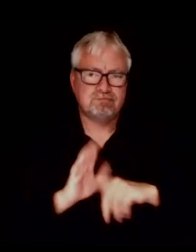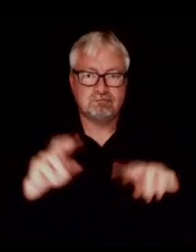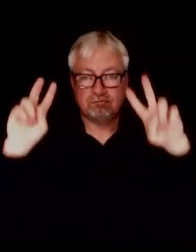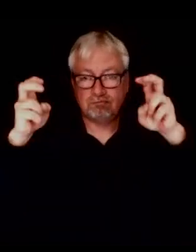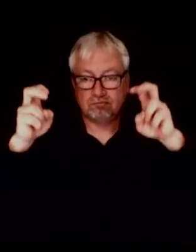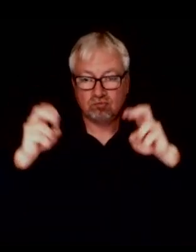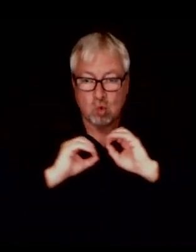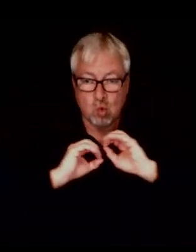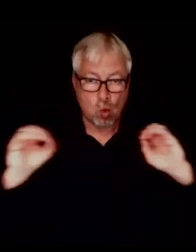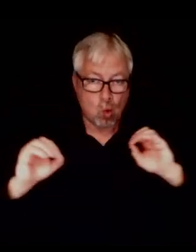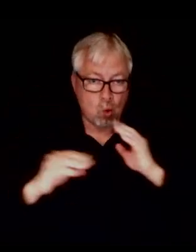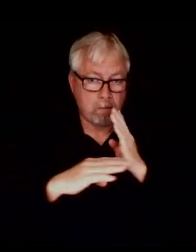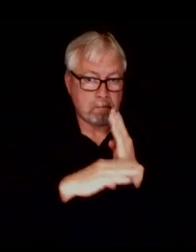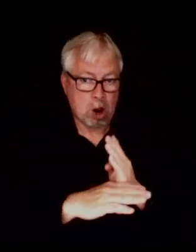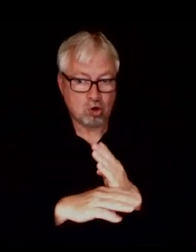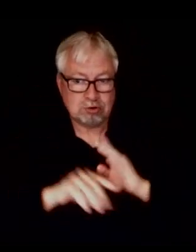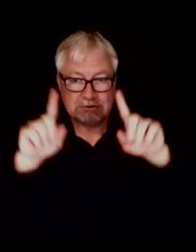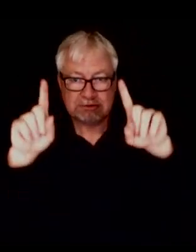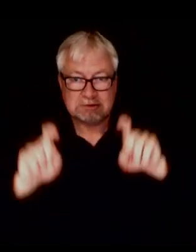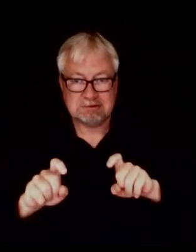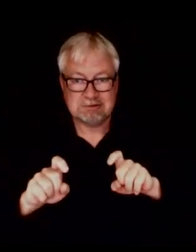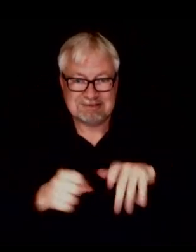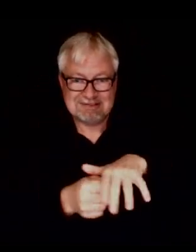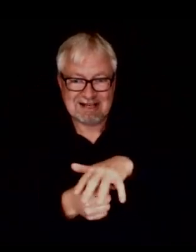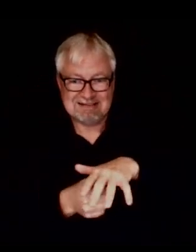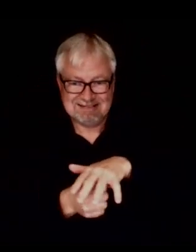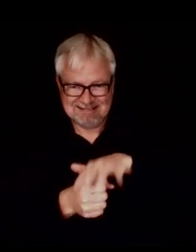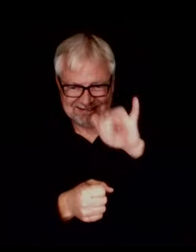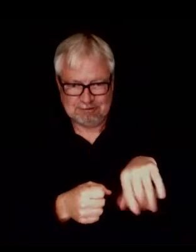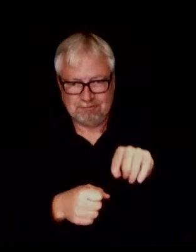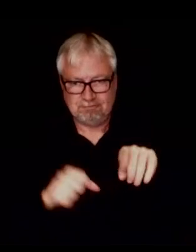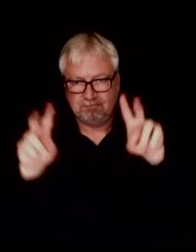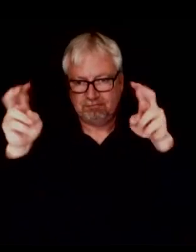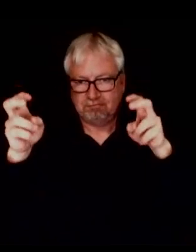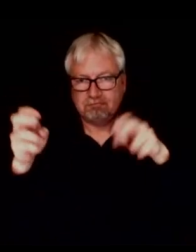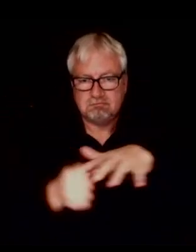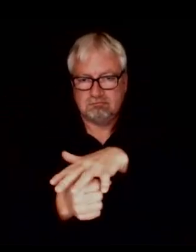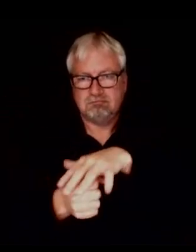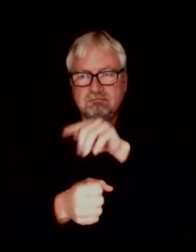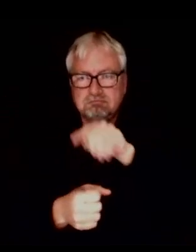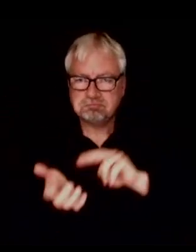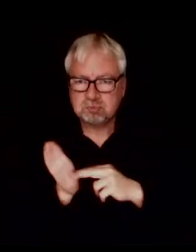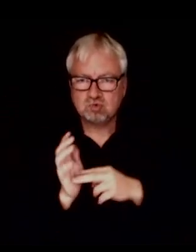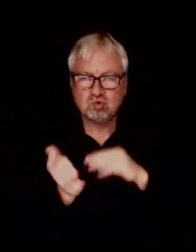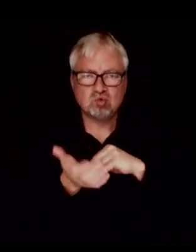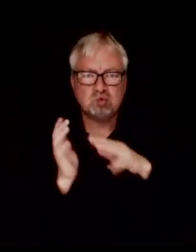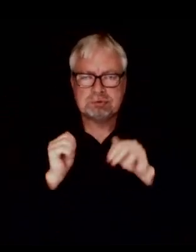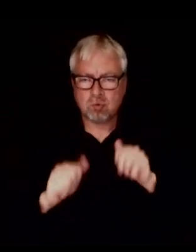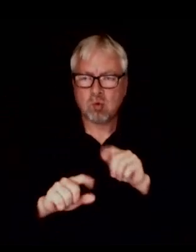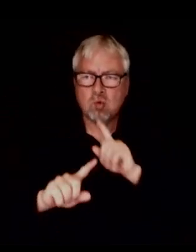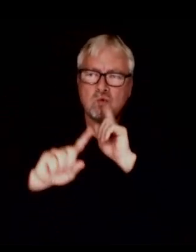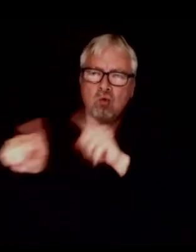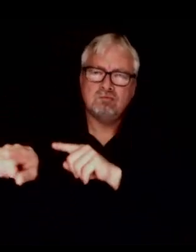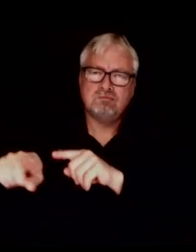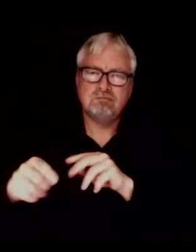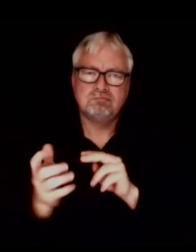about. Students are also able to order tests through the at-home testing program and return them to their schools to be sent to the lab.